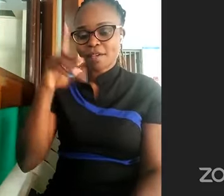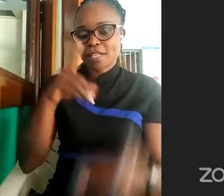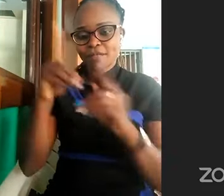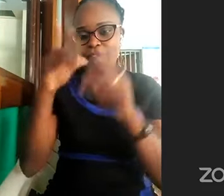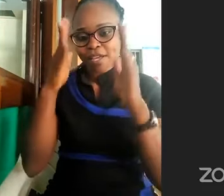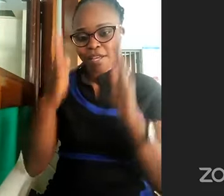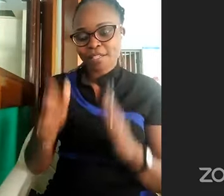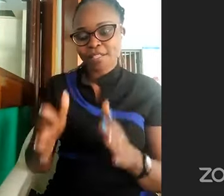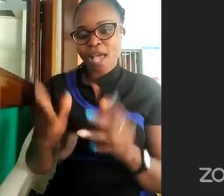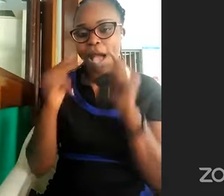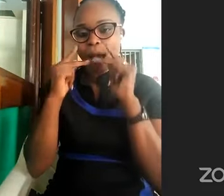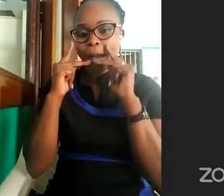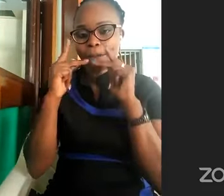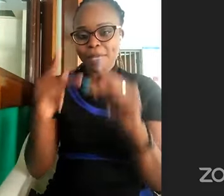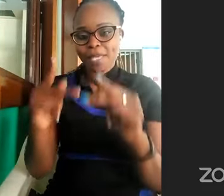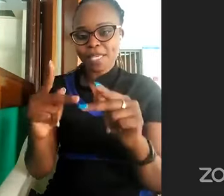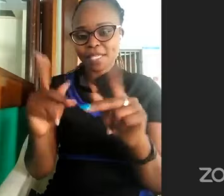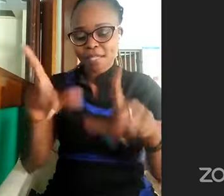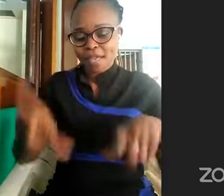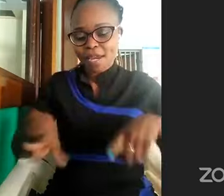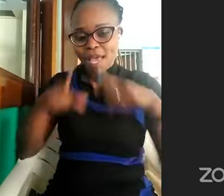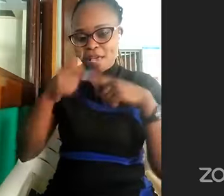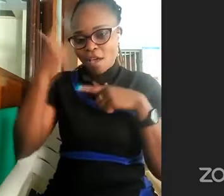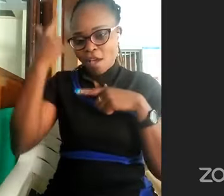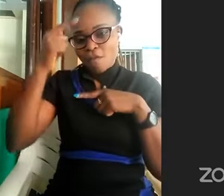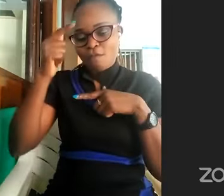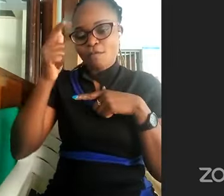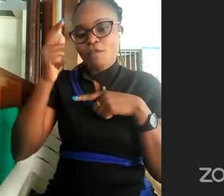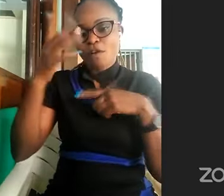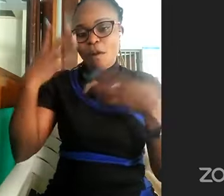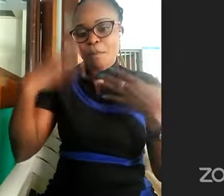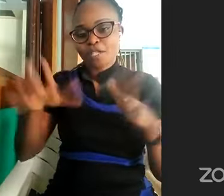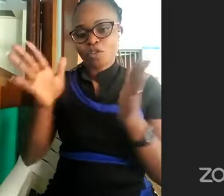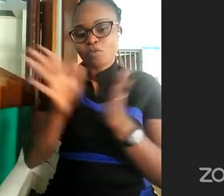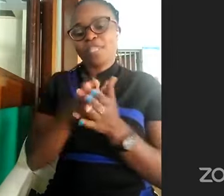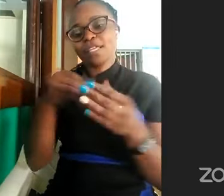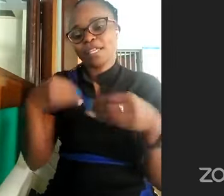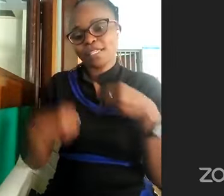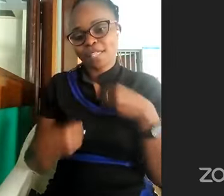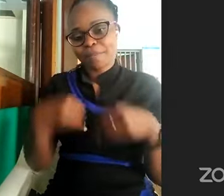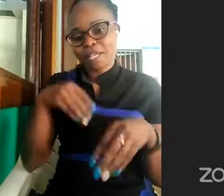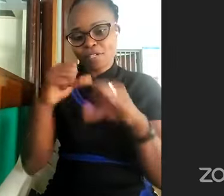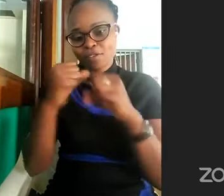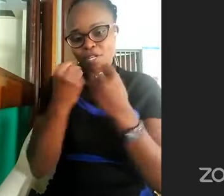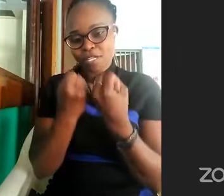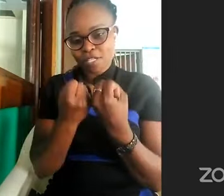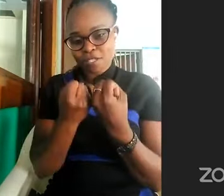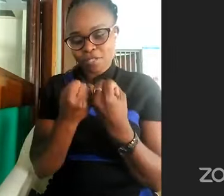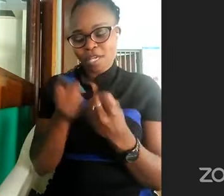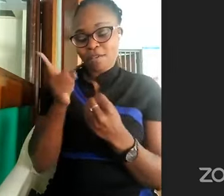for Person with Disability Foundation. I am a woman with disability from